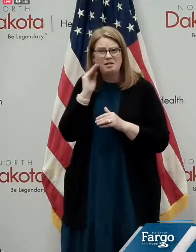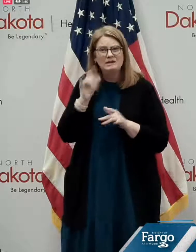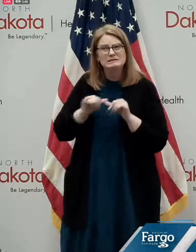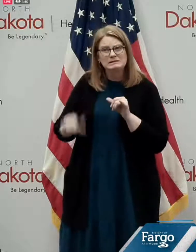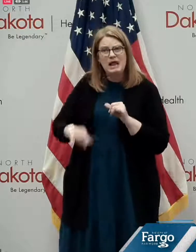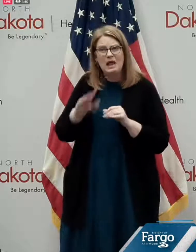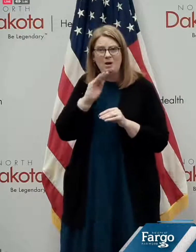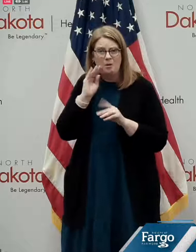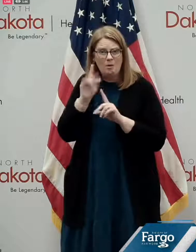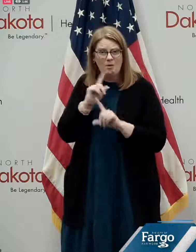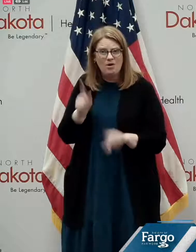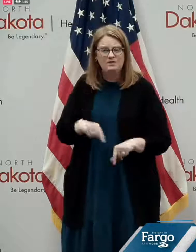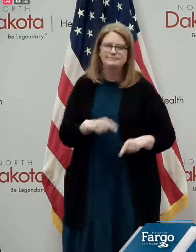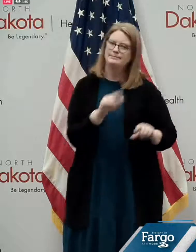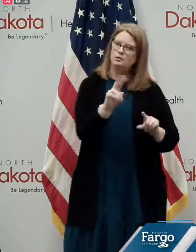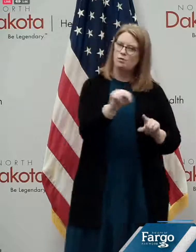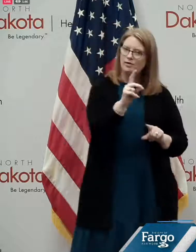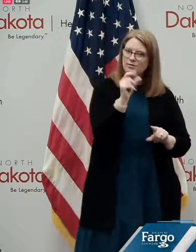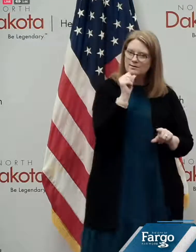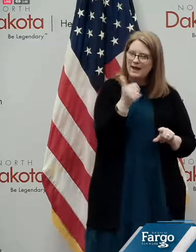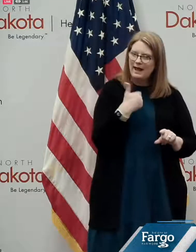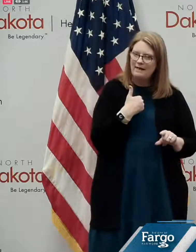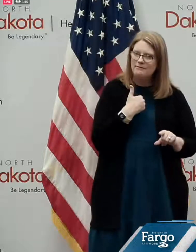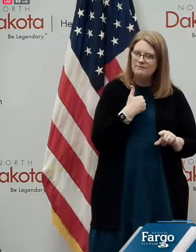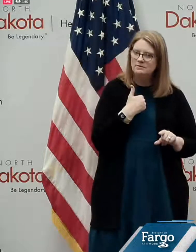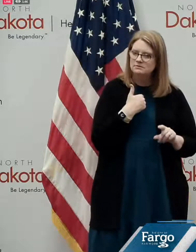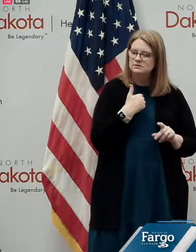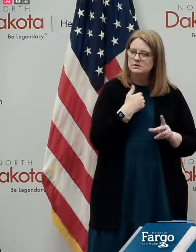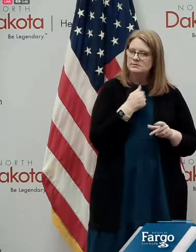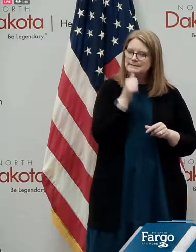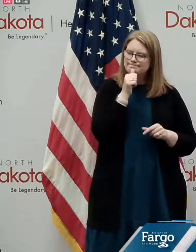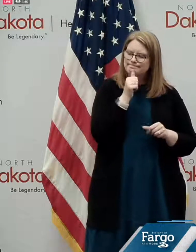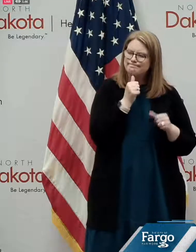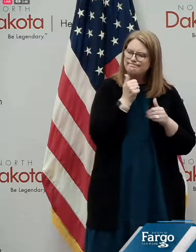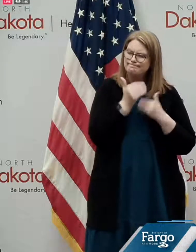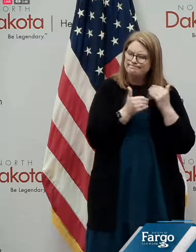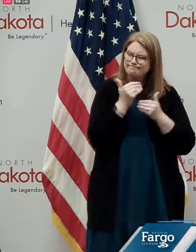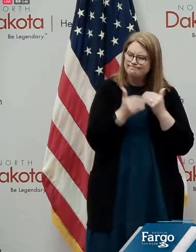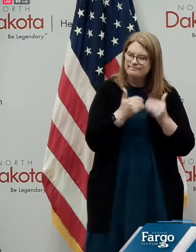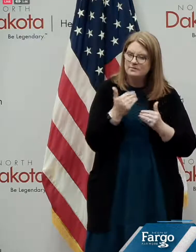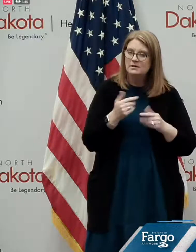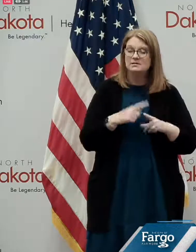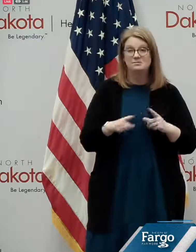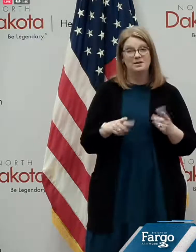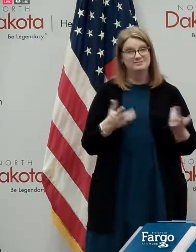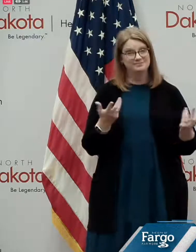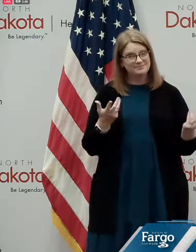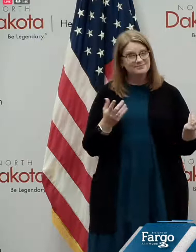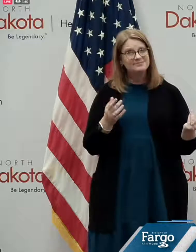orders. North Dakota was one of the few states that didn't, and we managed our way through that. Now there'll be